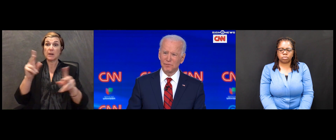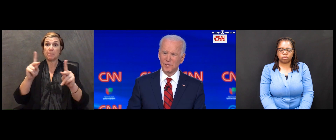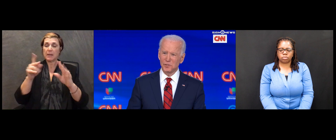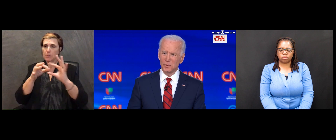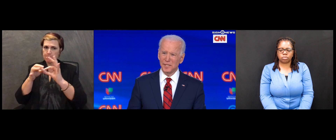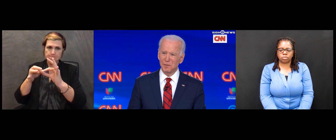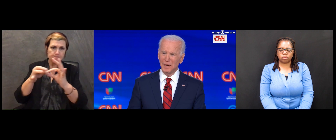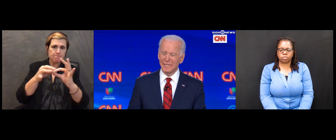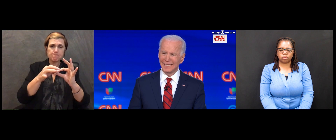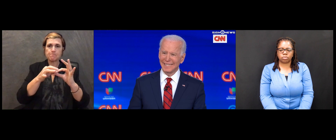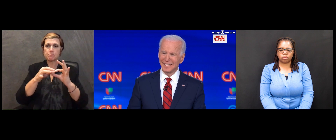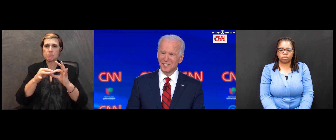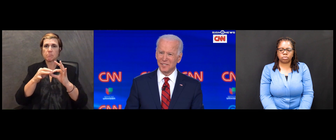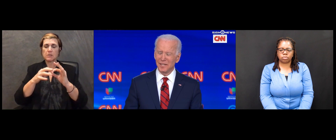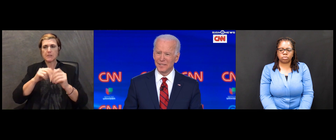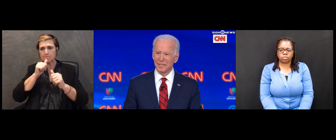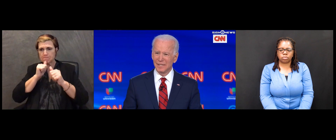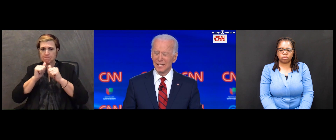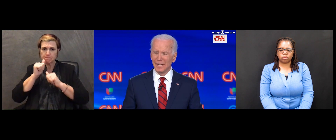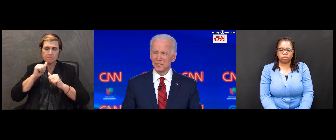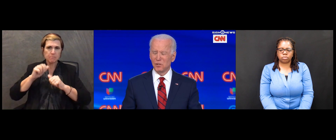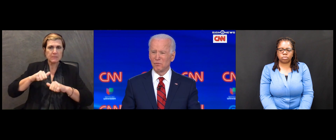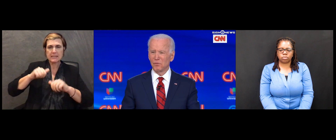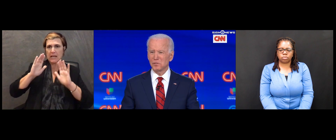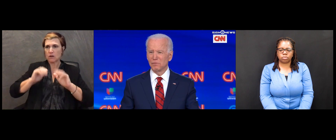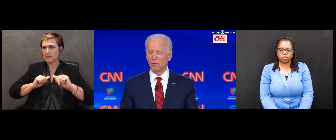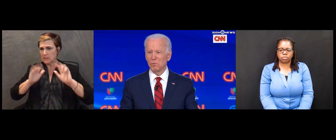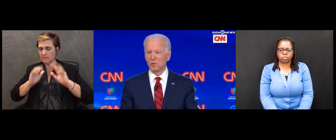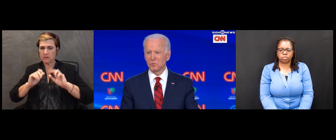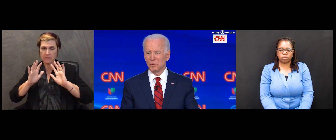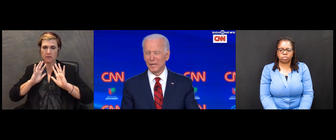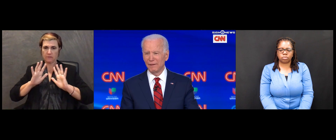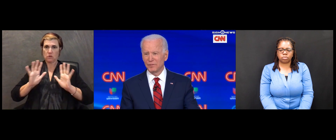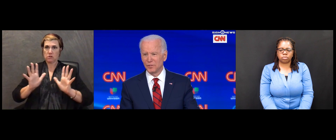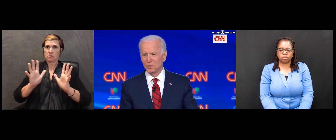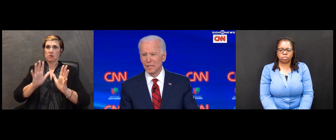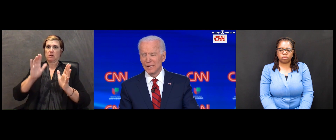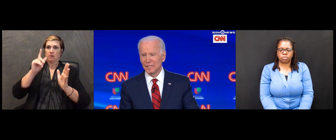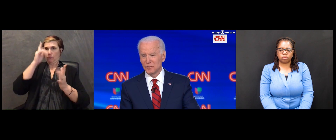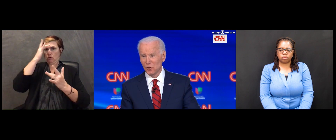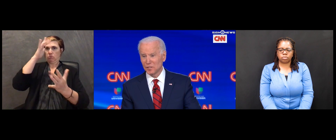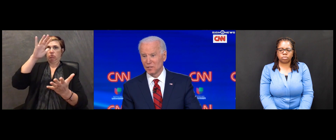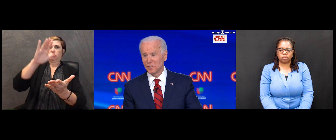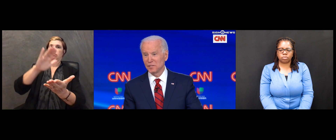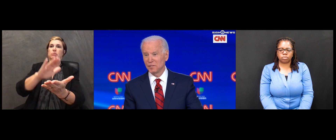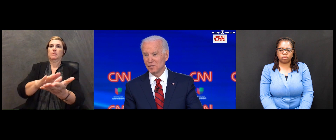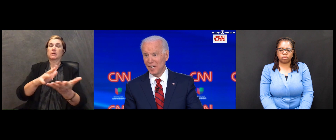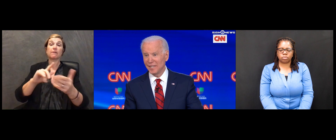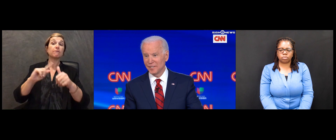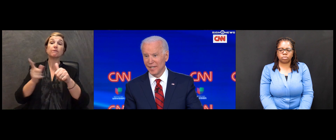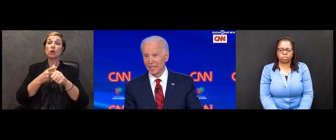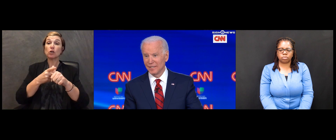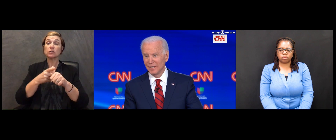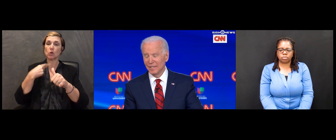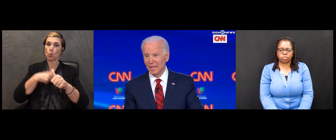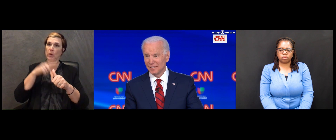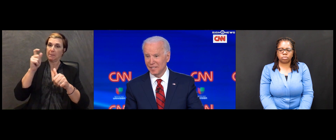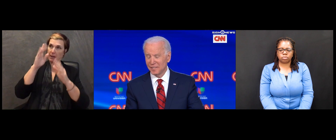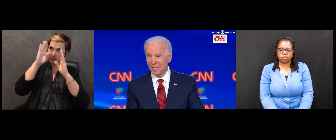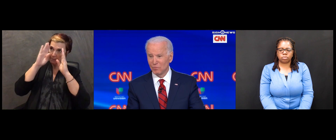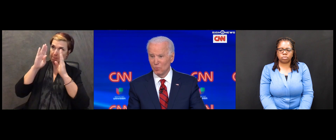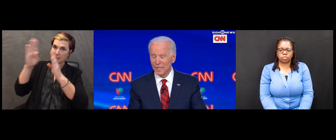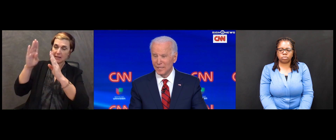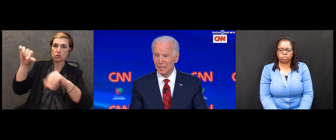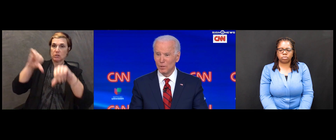of sacrifices we need to make to get this done. And so first and foremost, what we have to do is start to listen to the science again. As